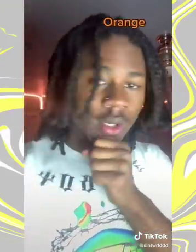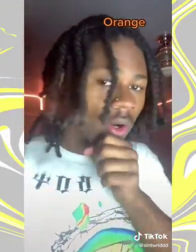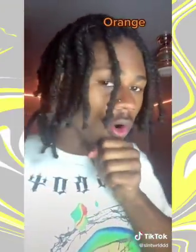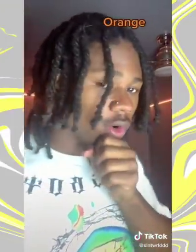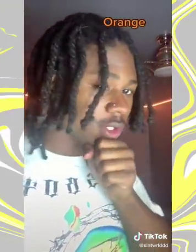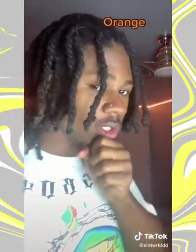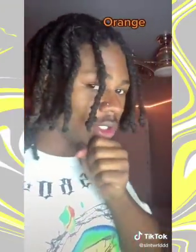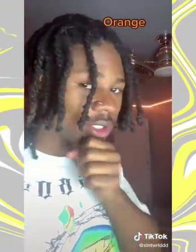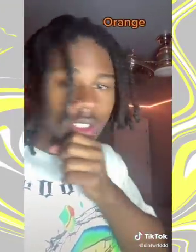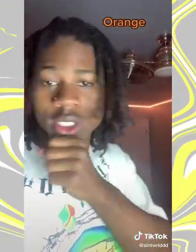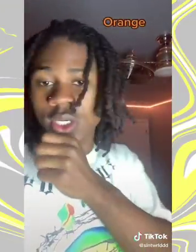orange,